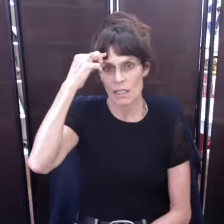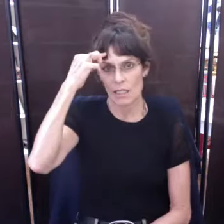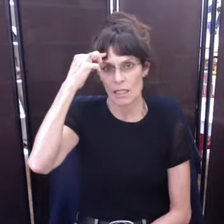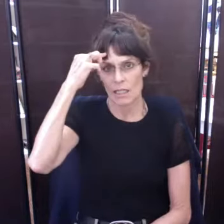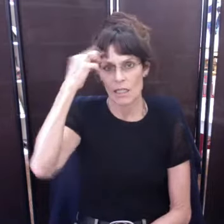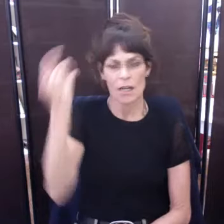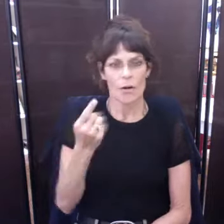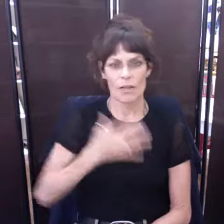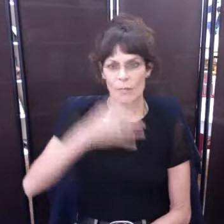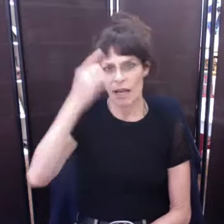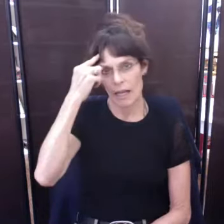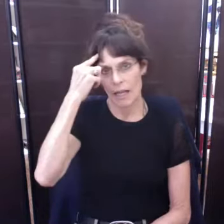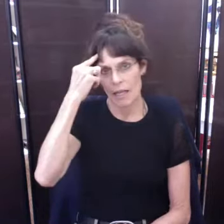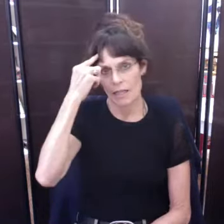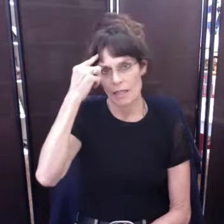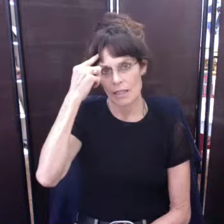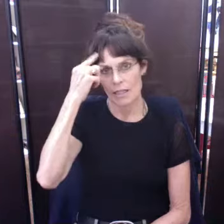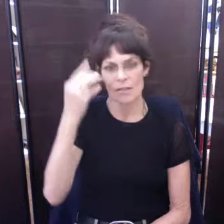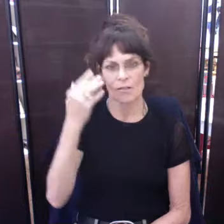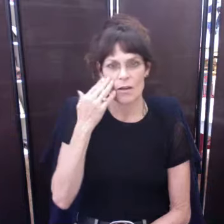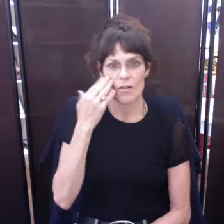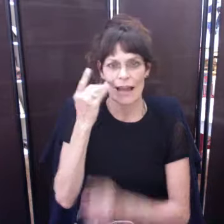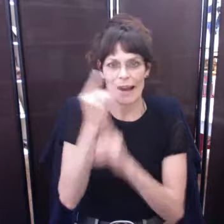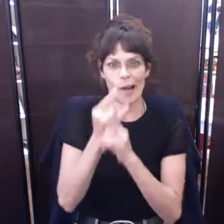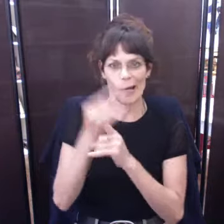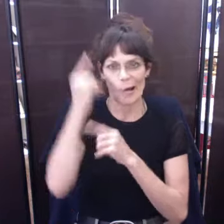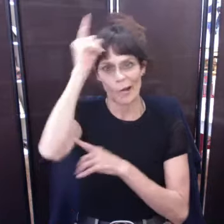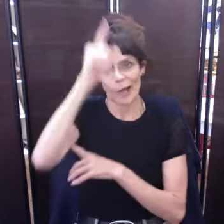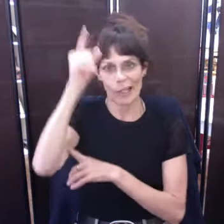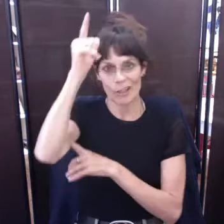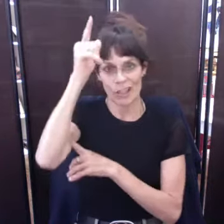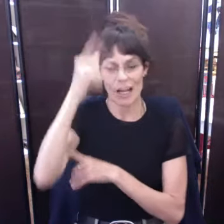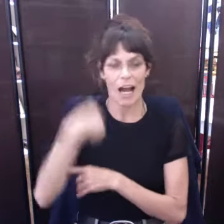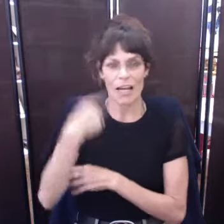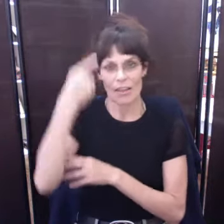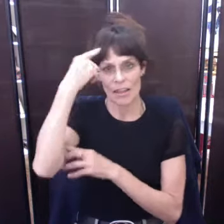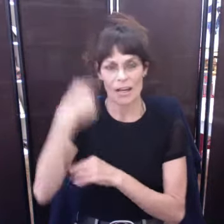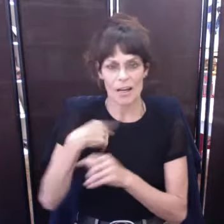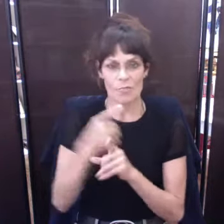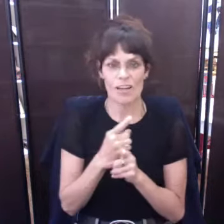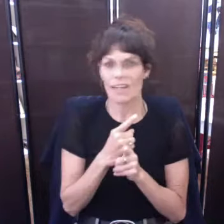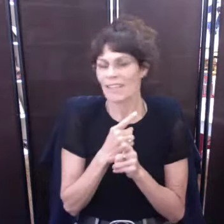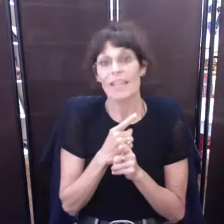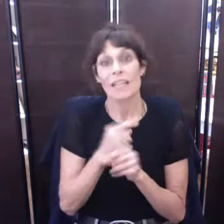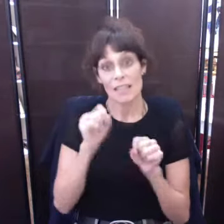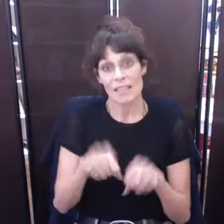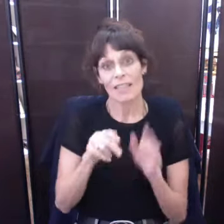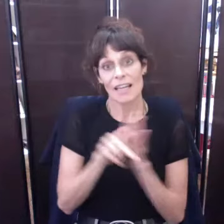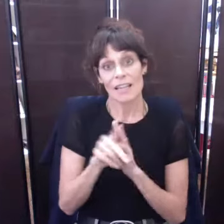my head, you know, that alka logic. I always think I'm right. And sometimes that can kill you. And